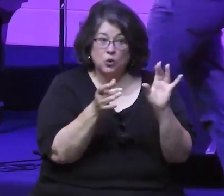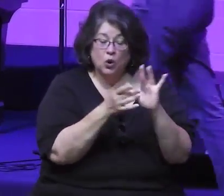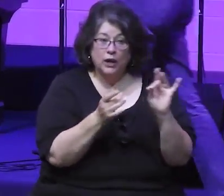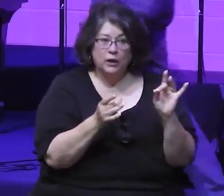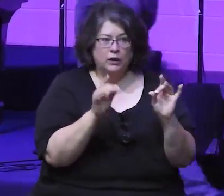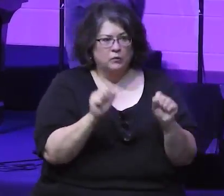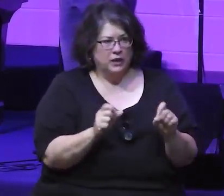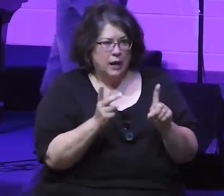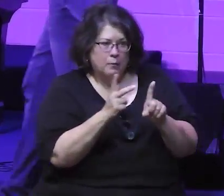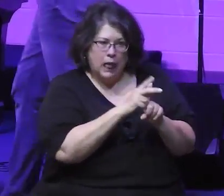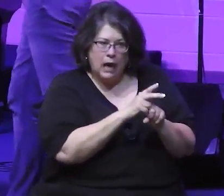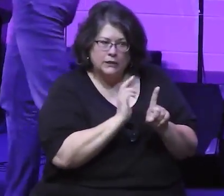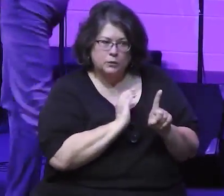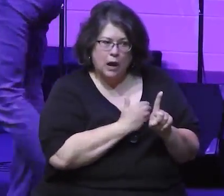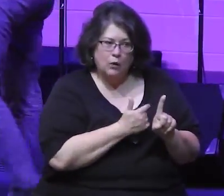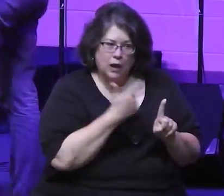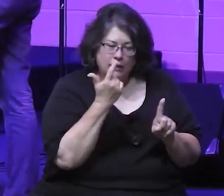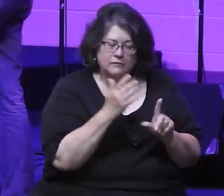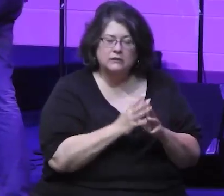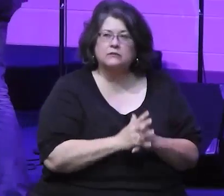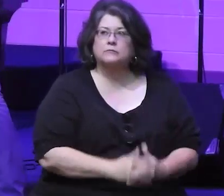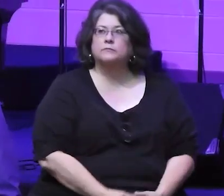bit the concept of these multiple characters.